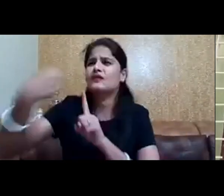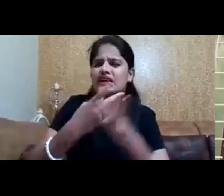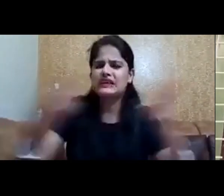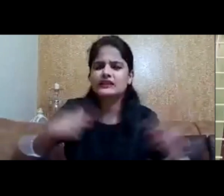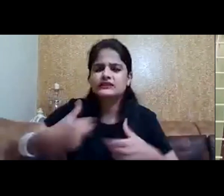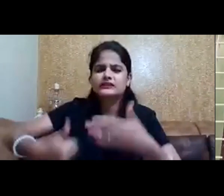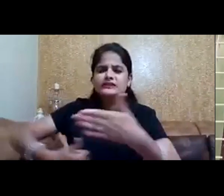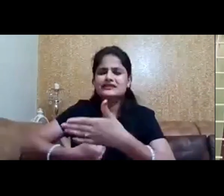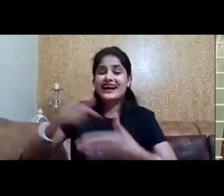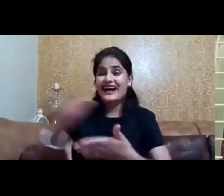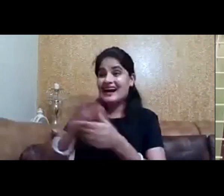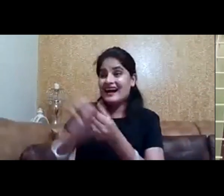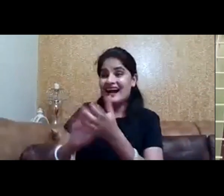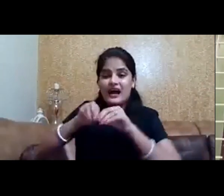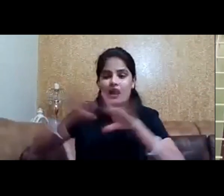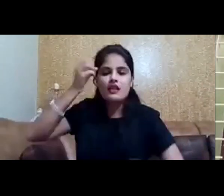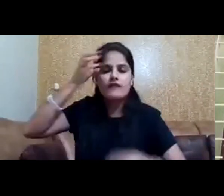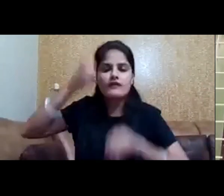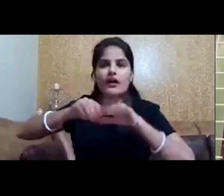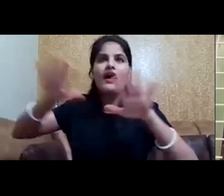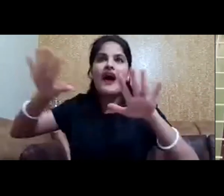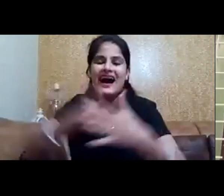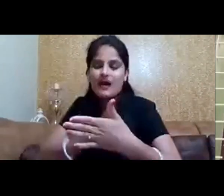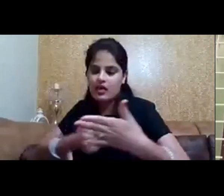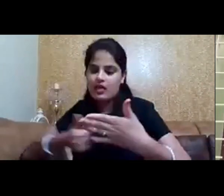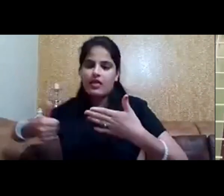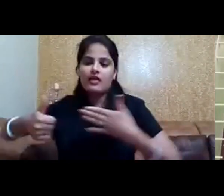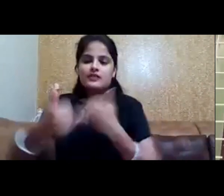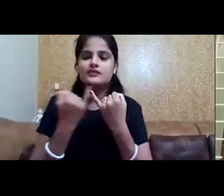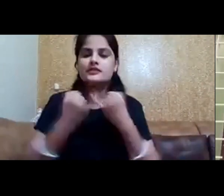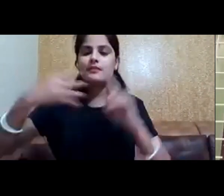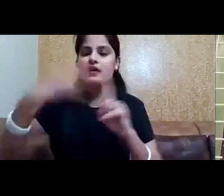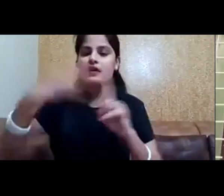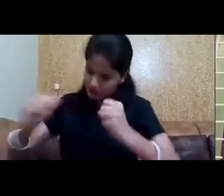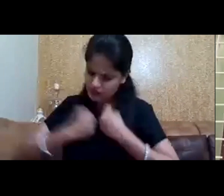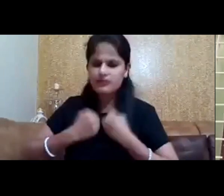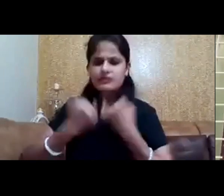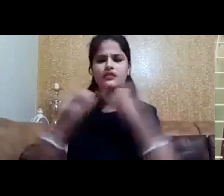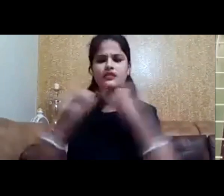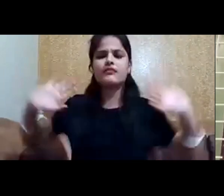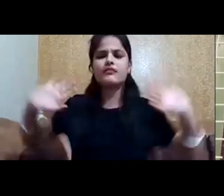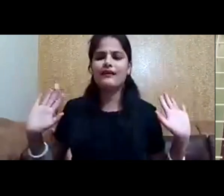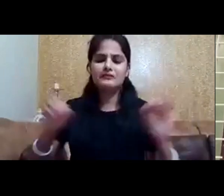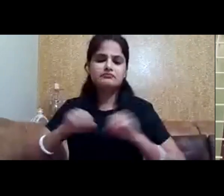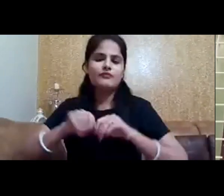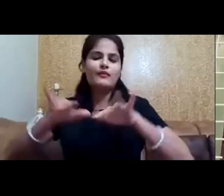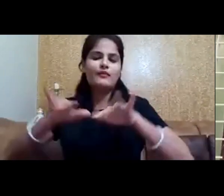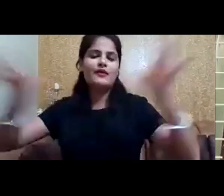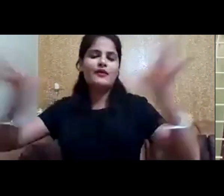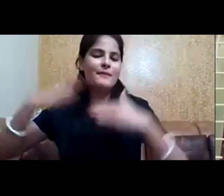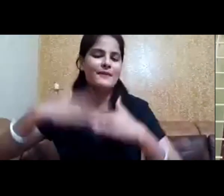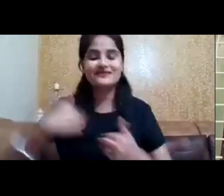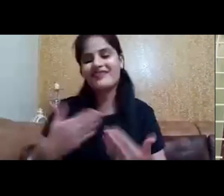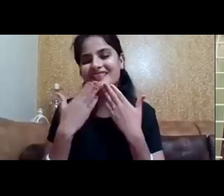not, out there. They were very ashamed and they didn't want to come out. And now they are finally, showing